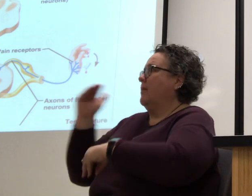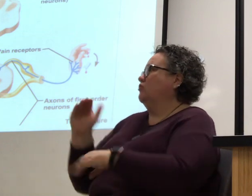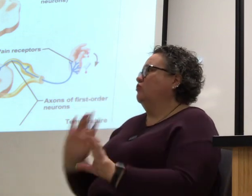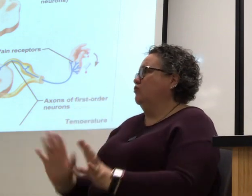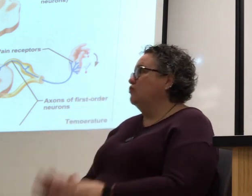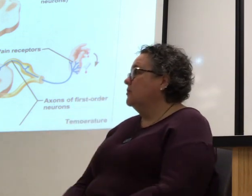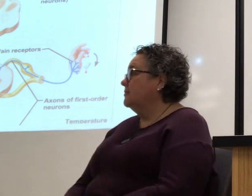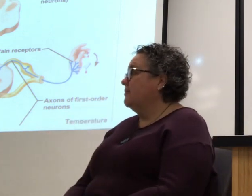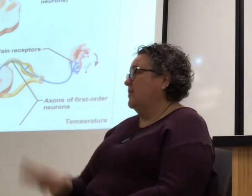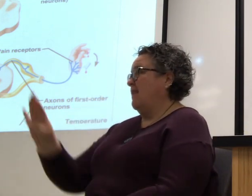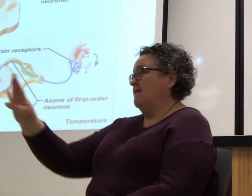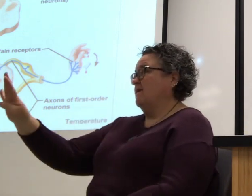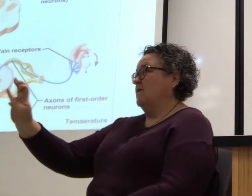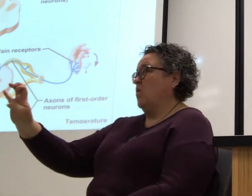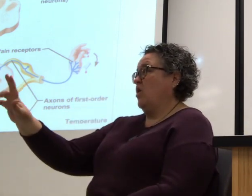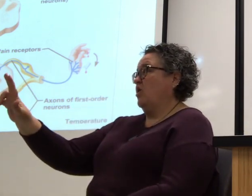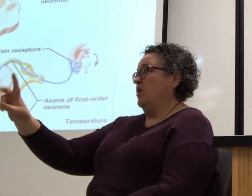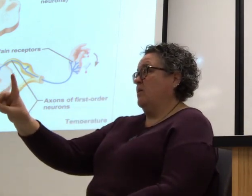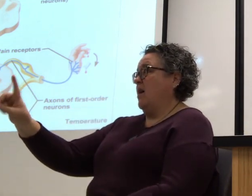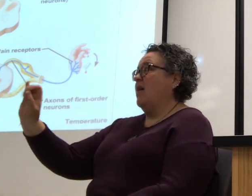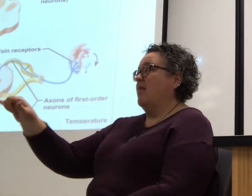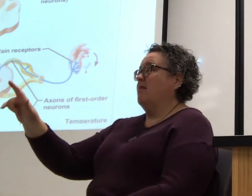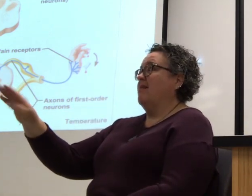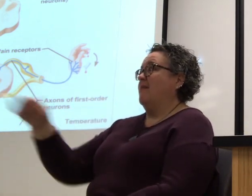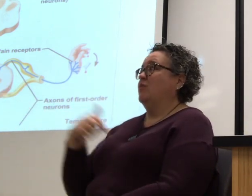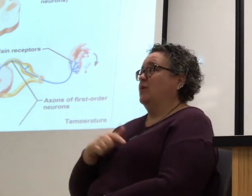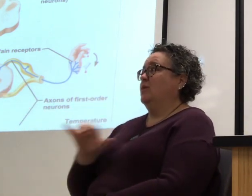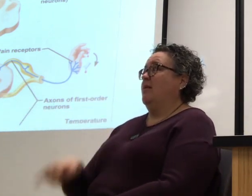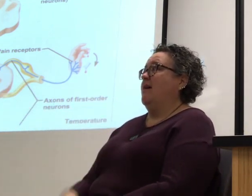see. Pain and temperature.